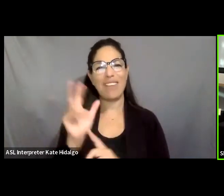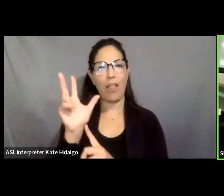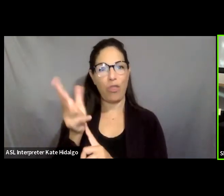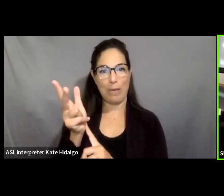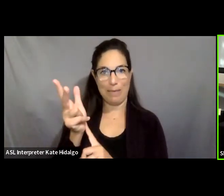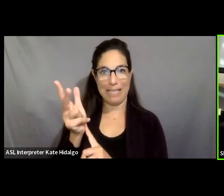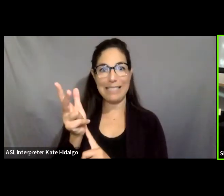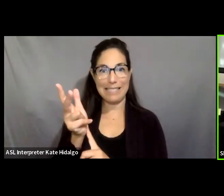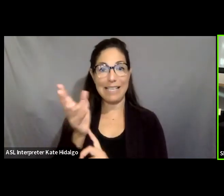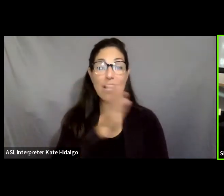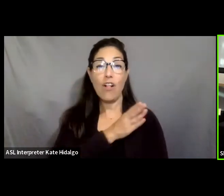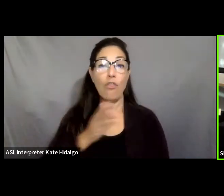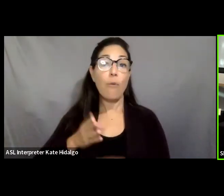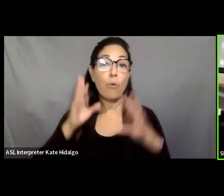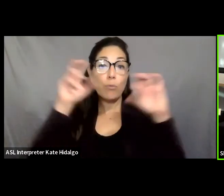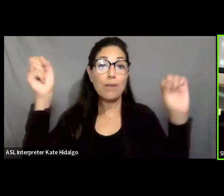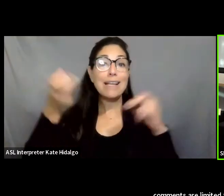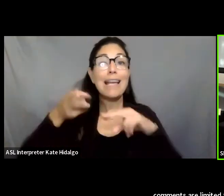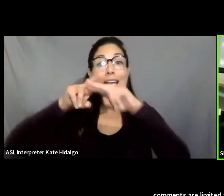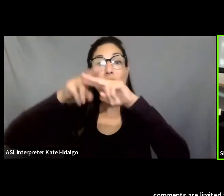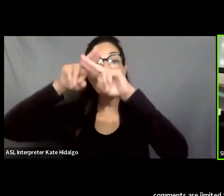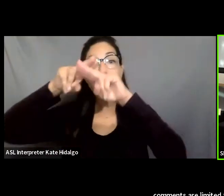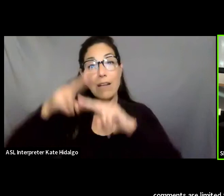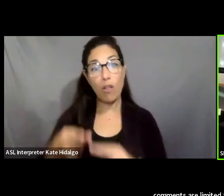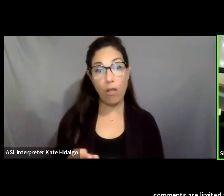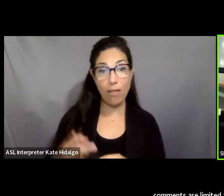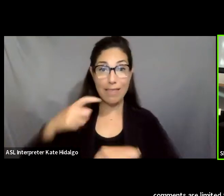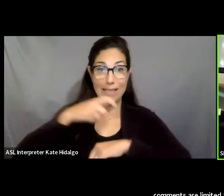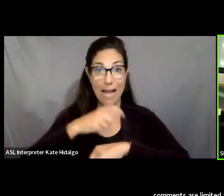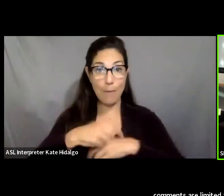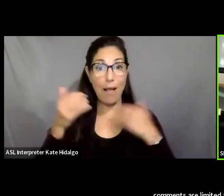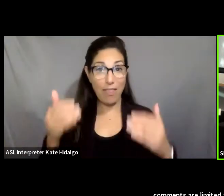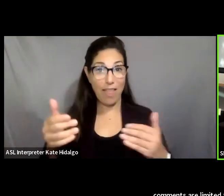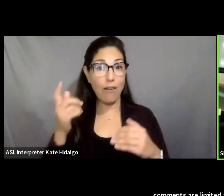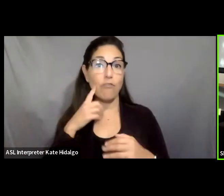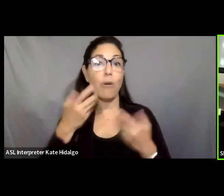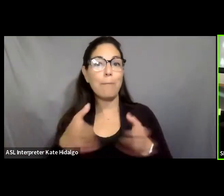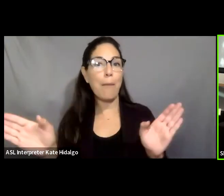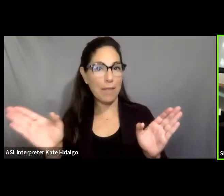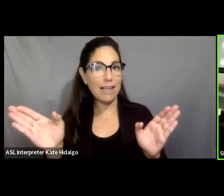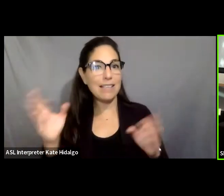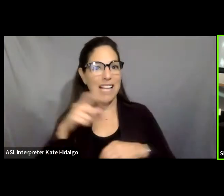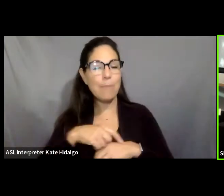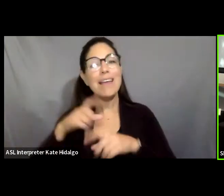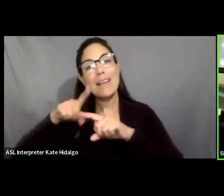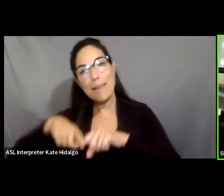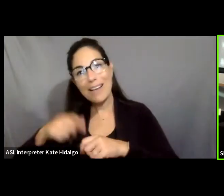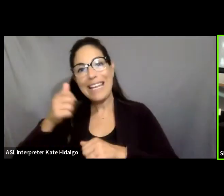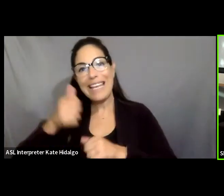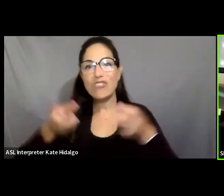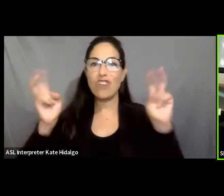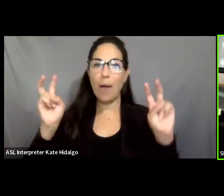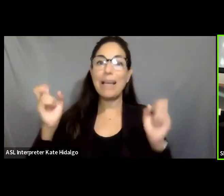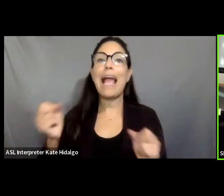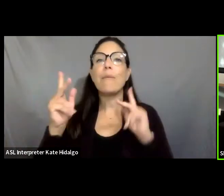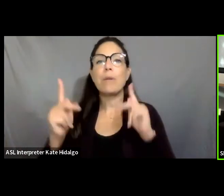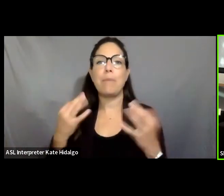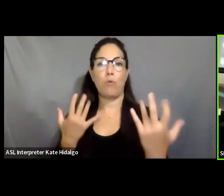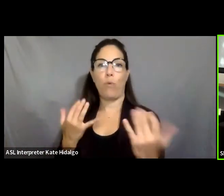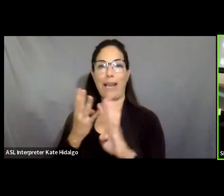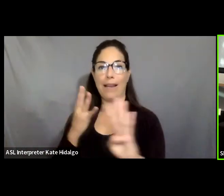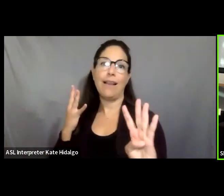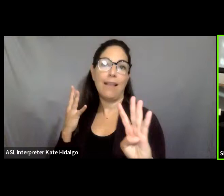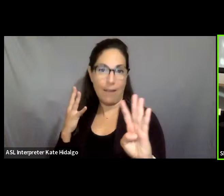The board president may increase or decrease the time allowed for public comment depending on the topic and the number of persons wishing to be